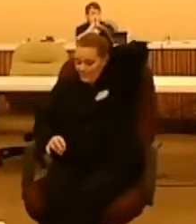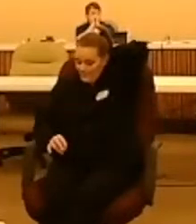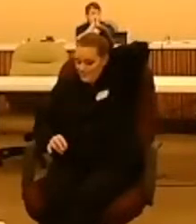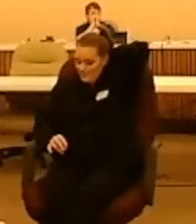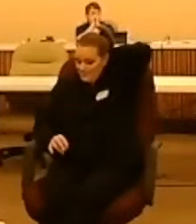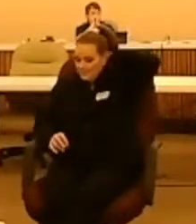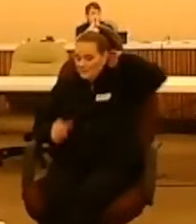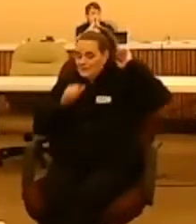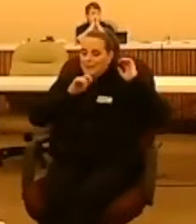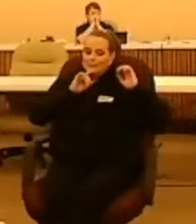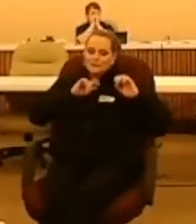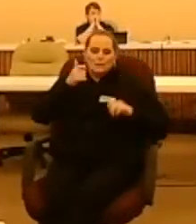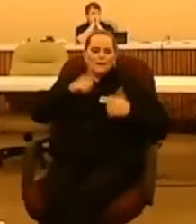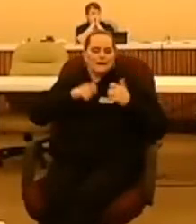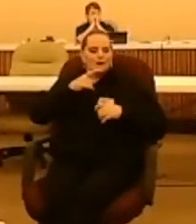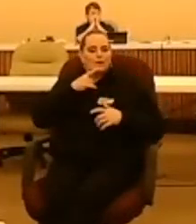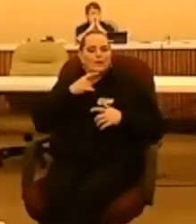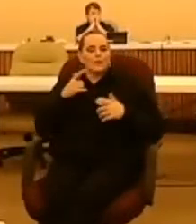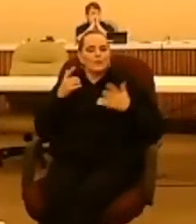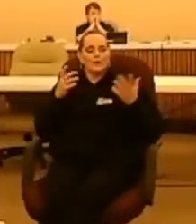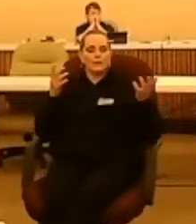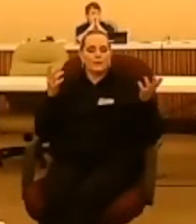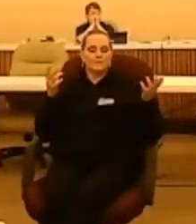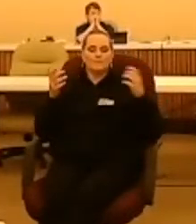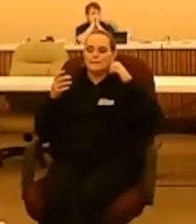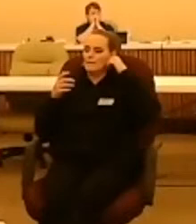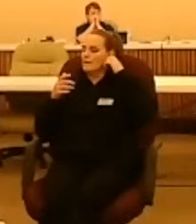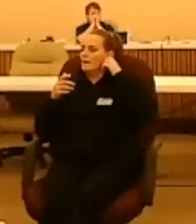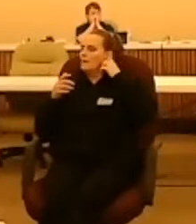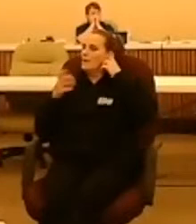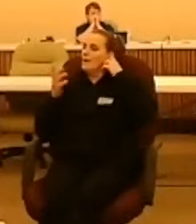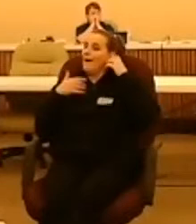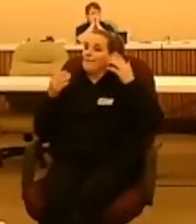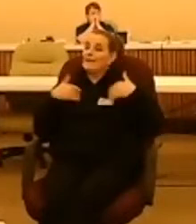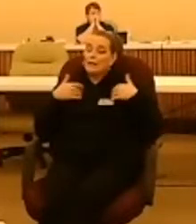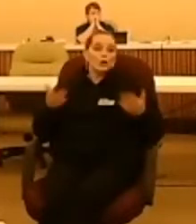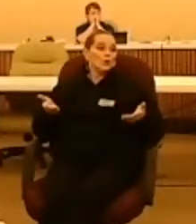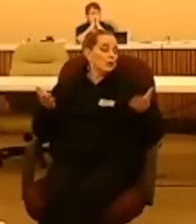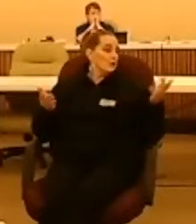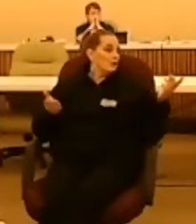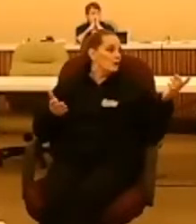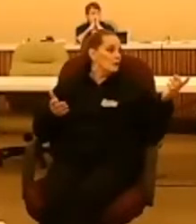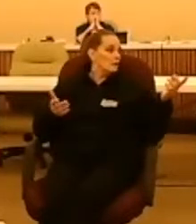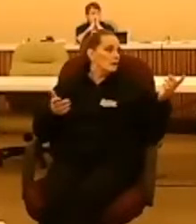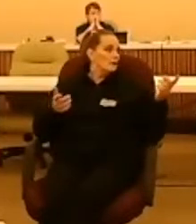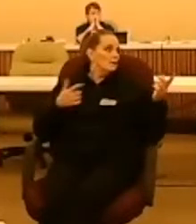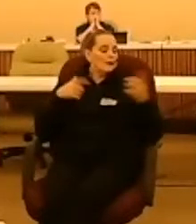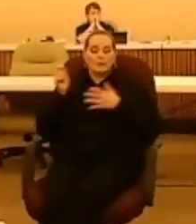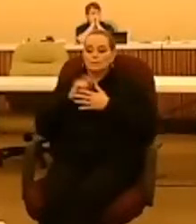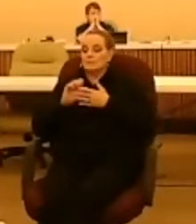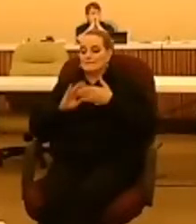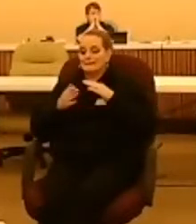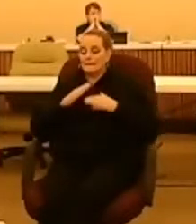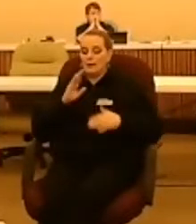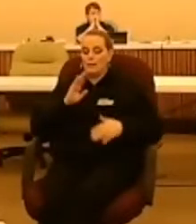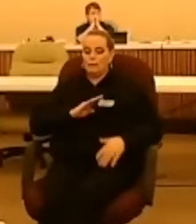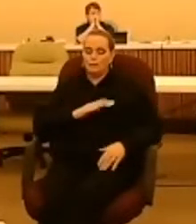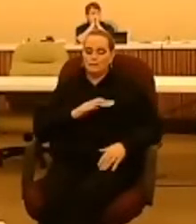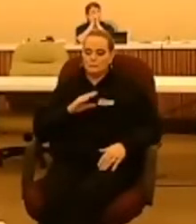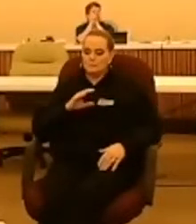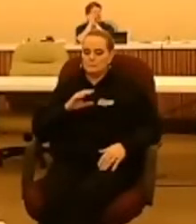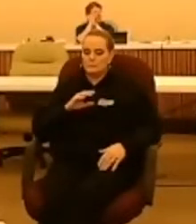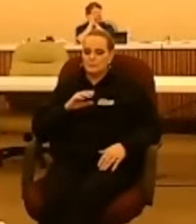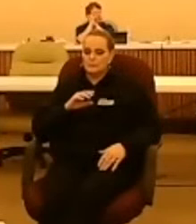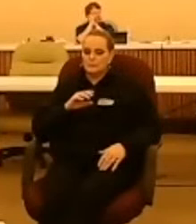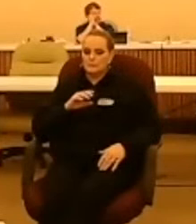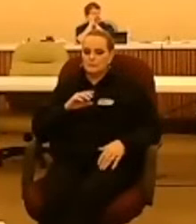I don't know if there's any other outstanding, no, I have here, I wrote town board censure, but I don't remember why I